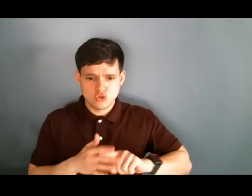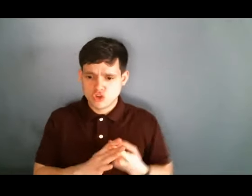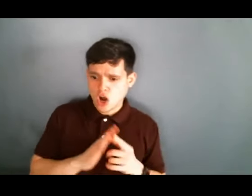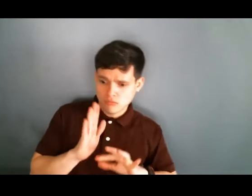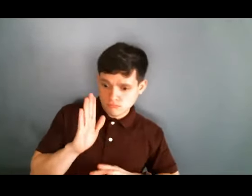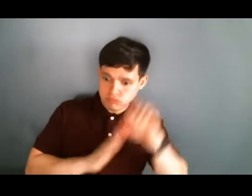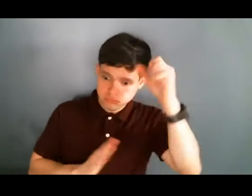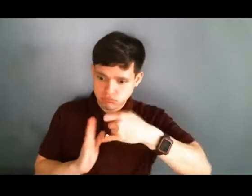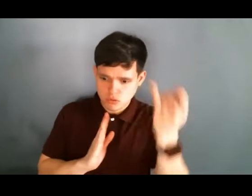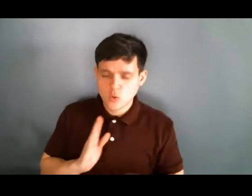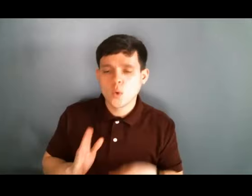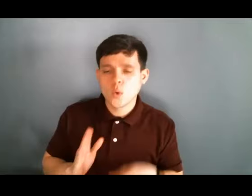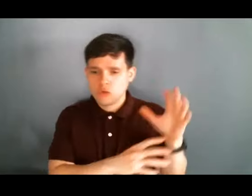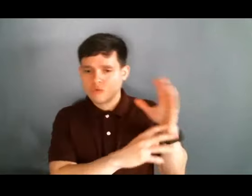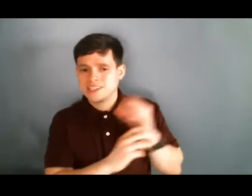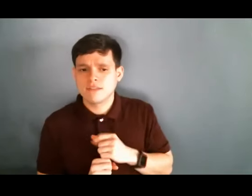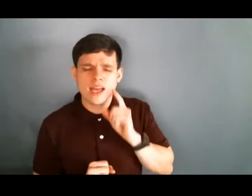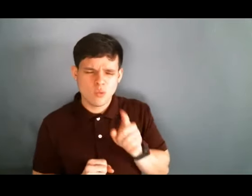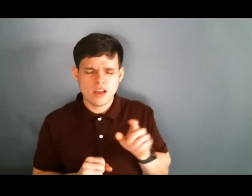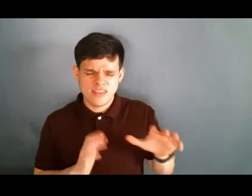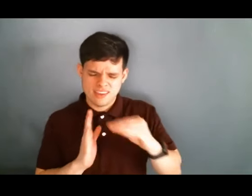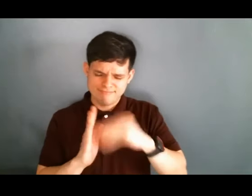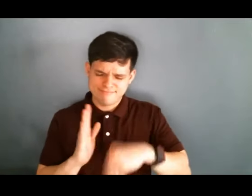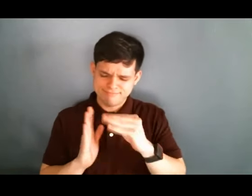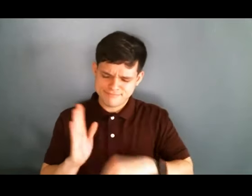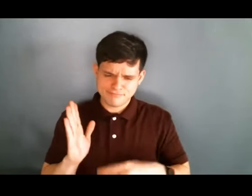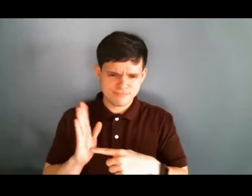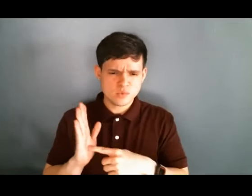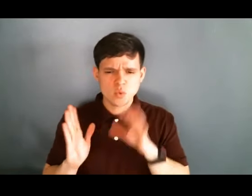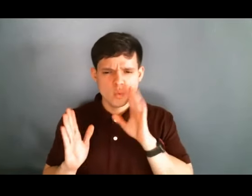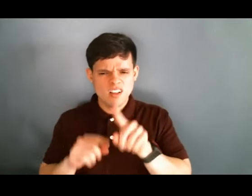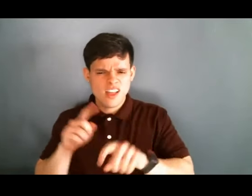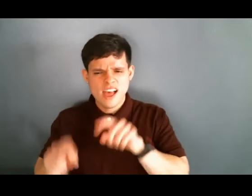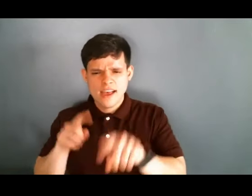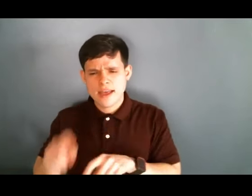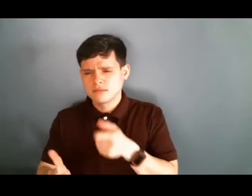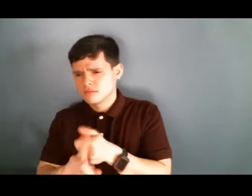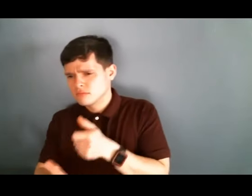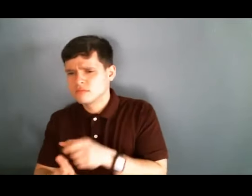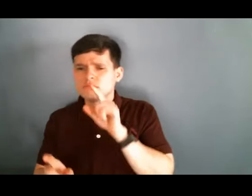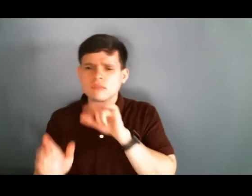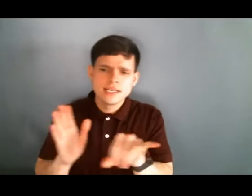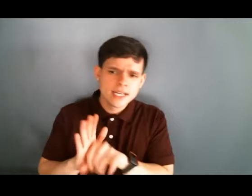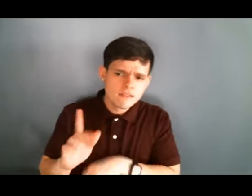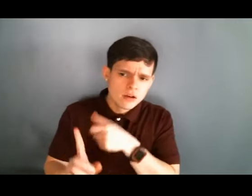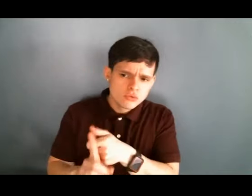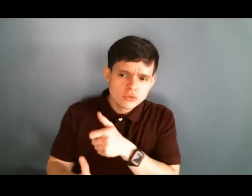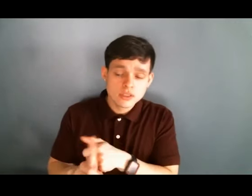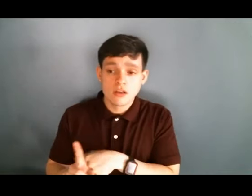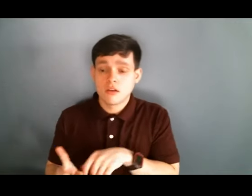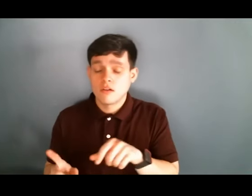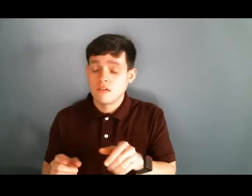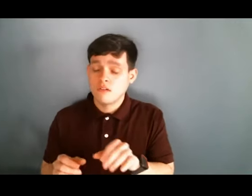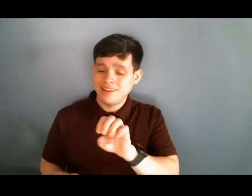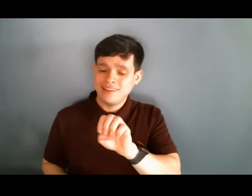in the grant information when we're asking you demographic questions to identify yourself as an